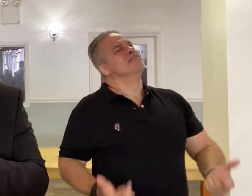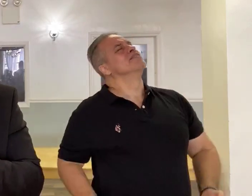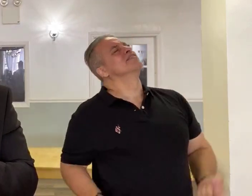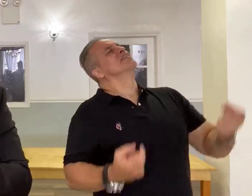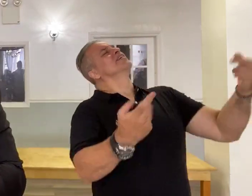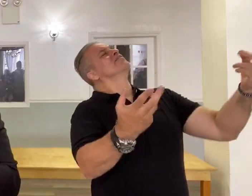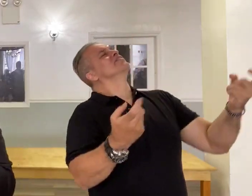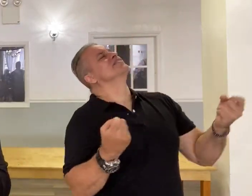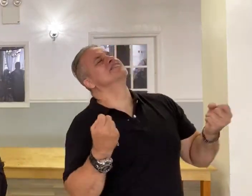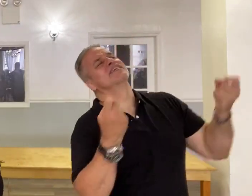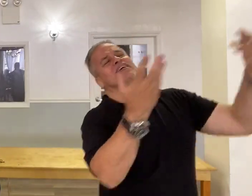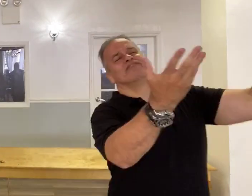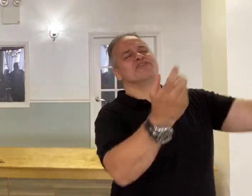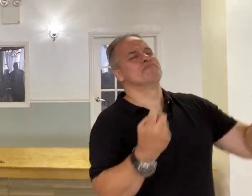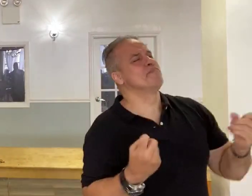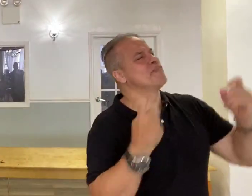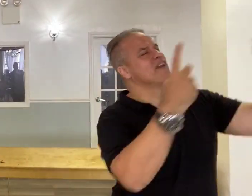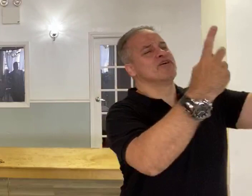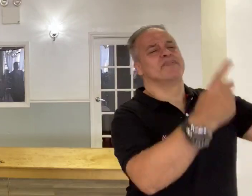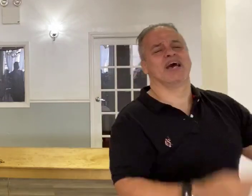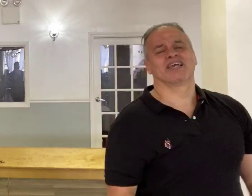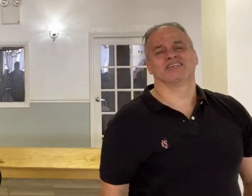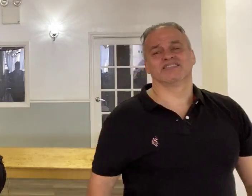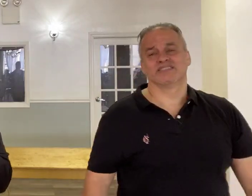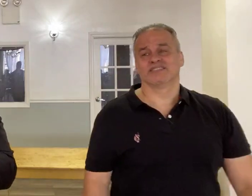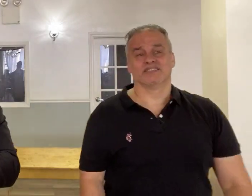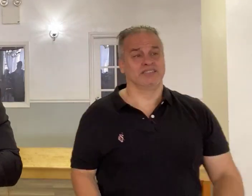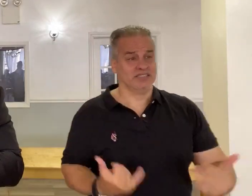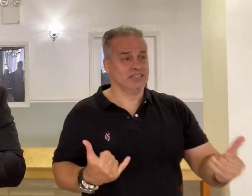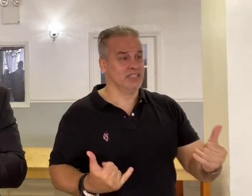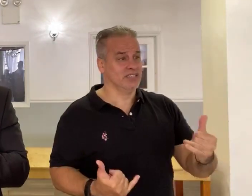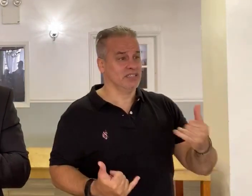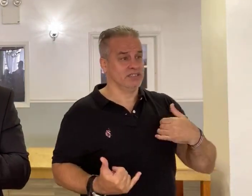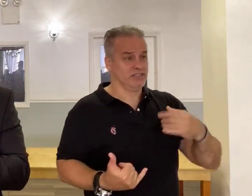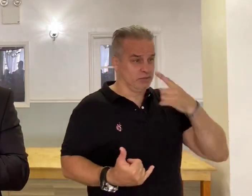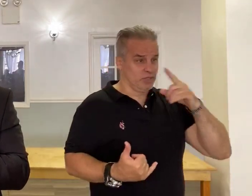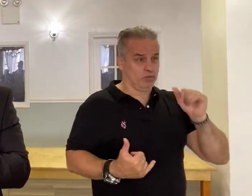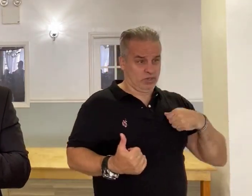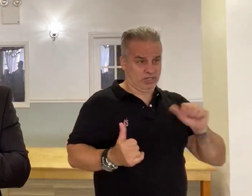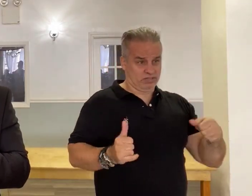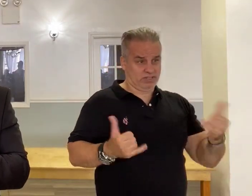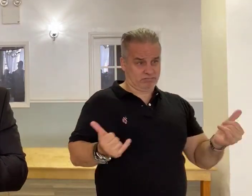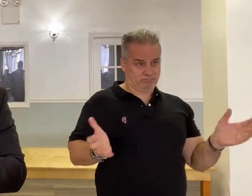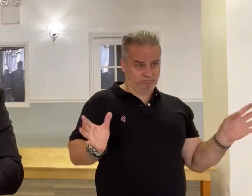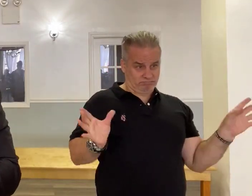him waiting. At this time, we're going to have prayer. We're going to do business with God.